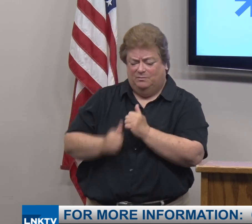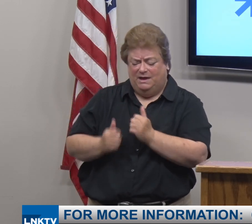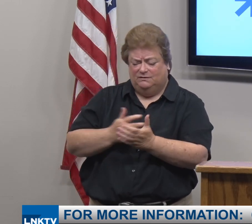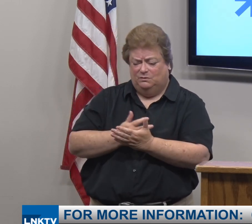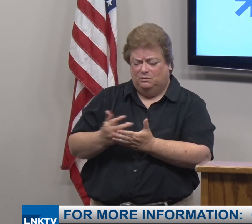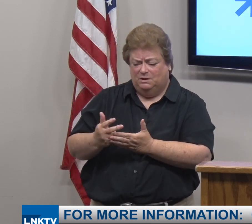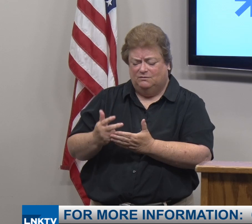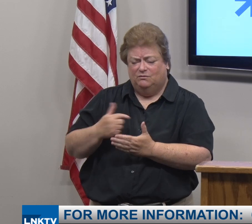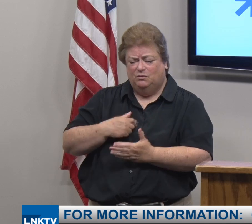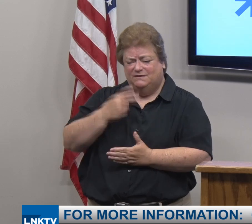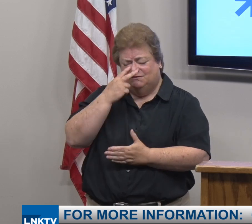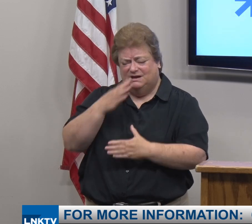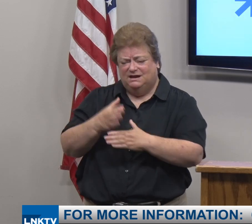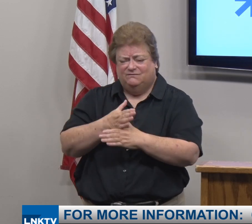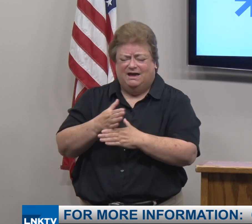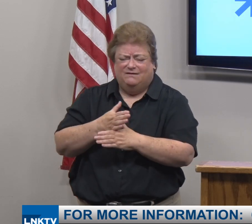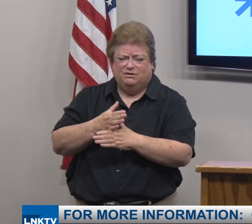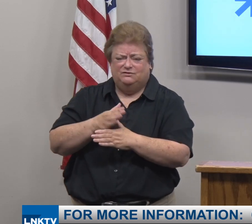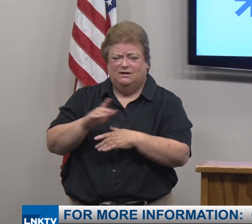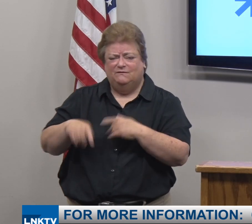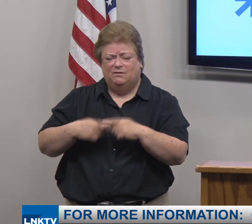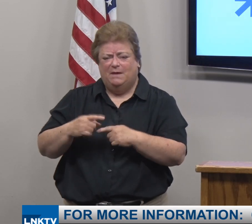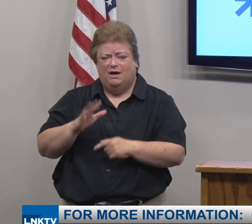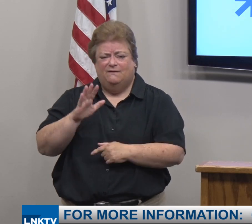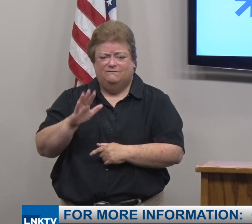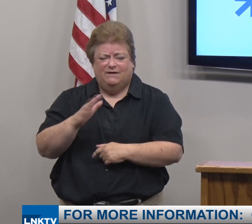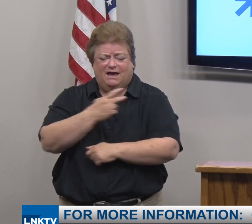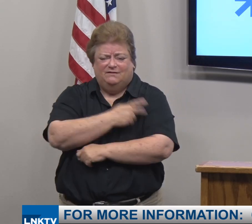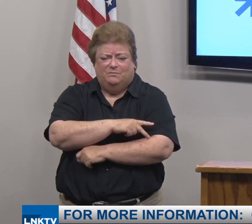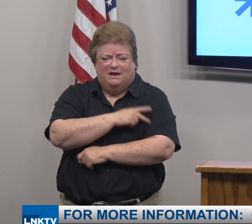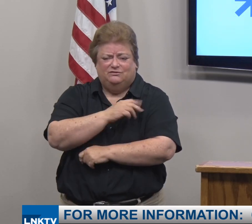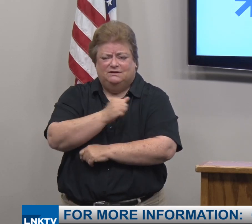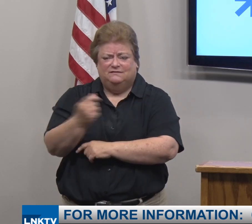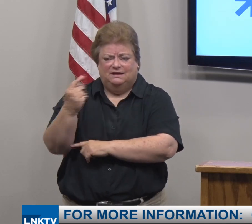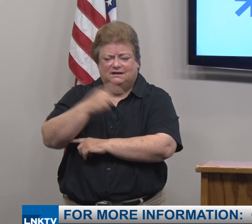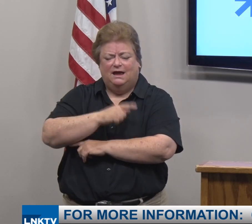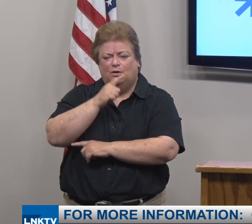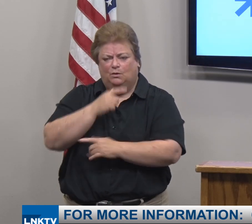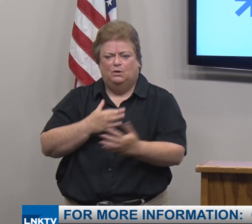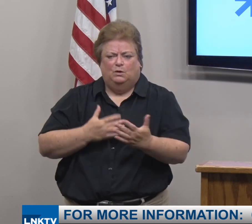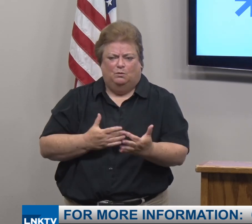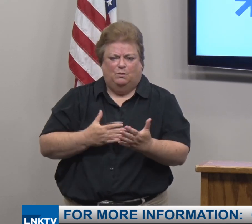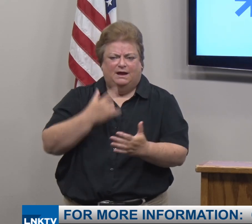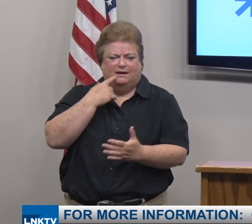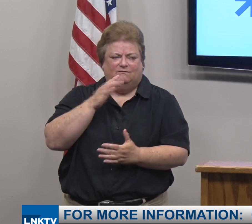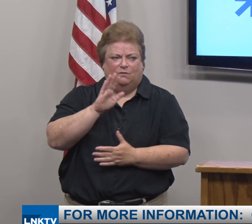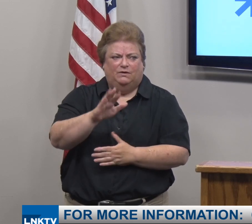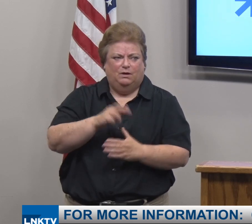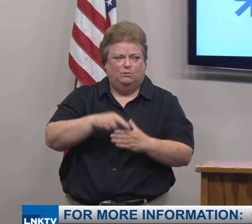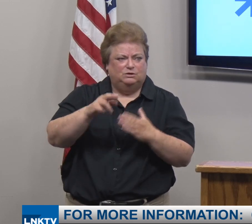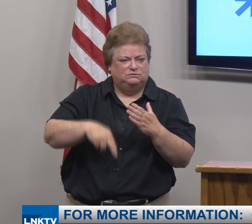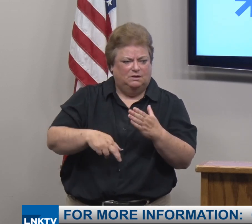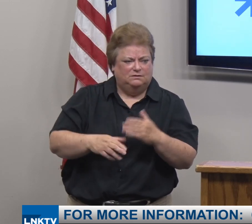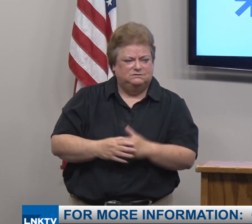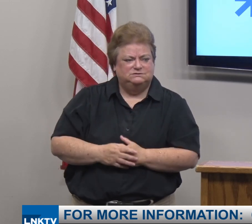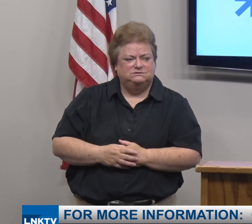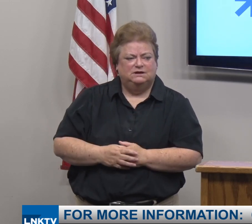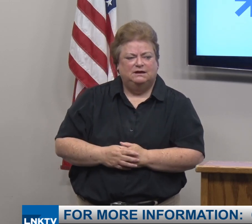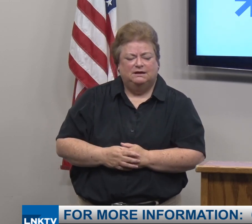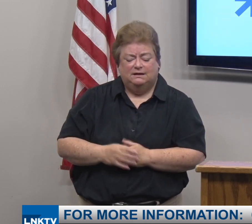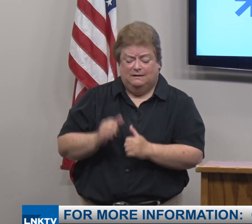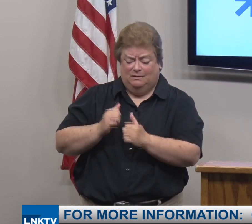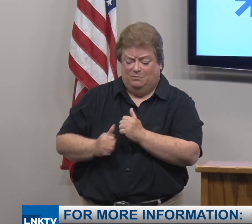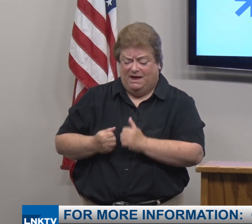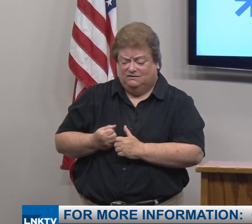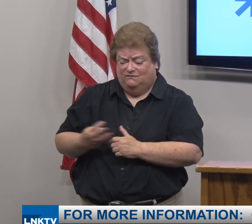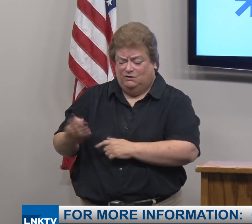we've seen an average of about 5 patients a day who are waiting for their results. Over the last few